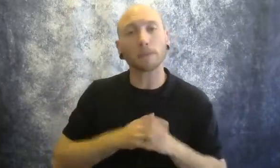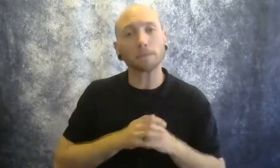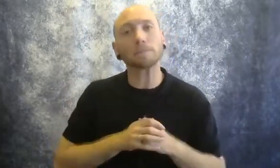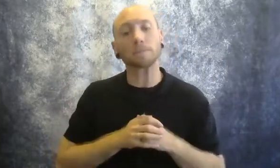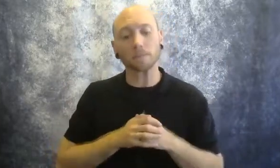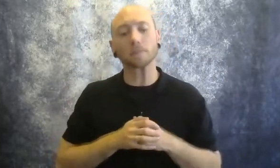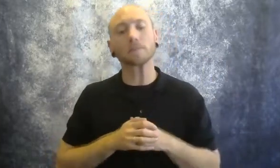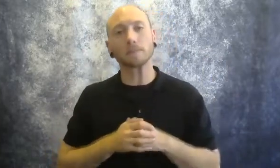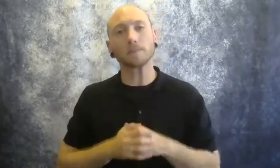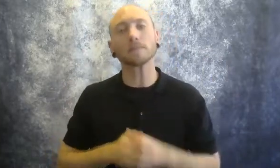her.